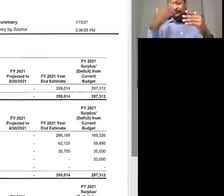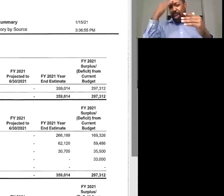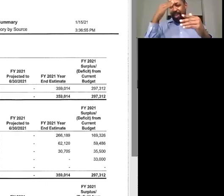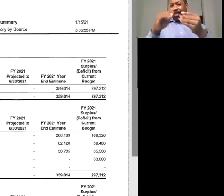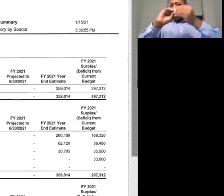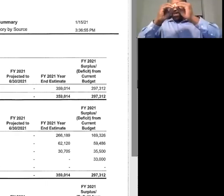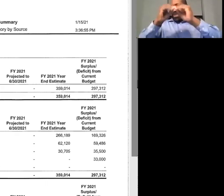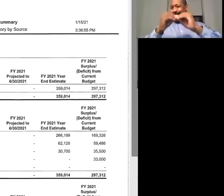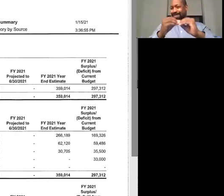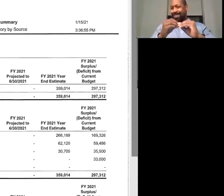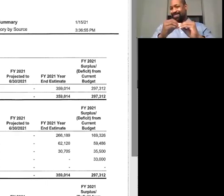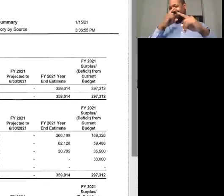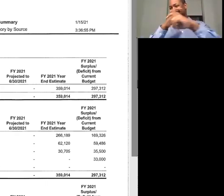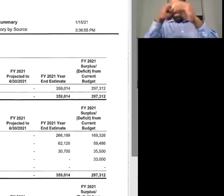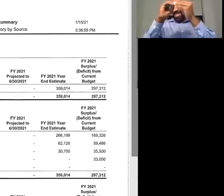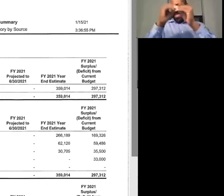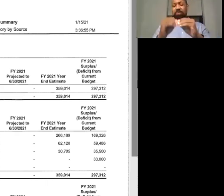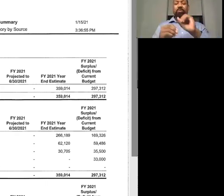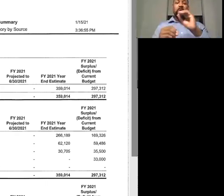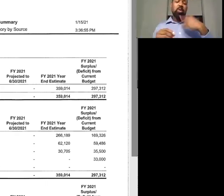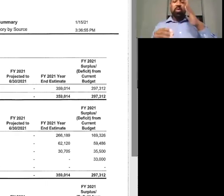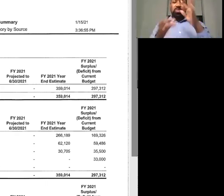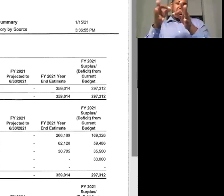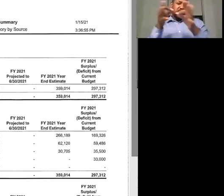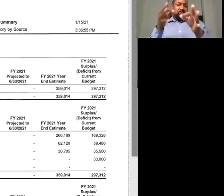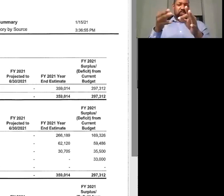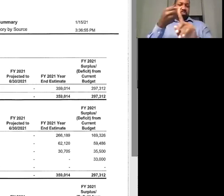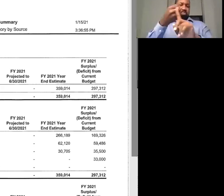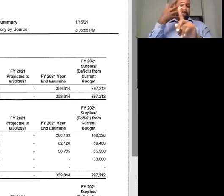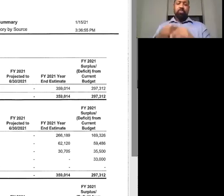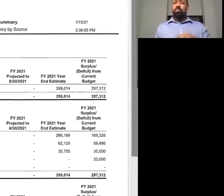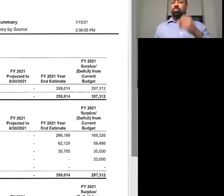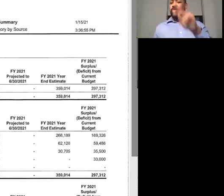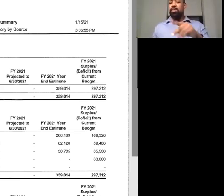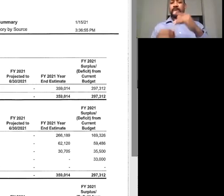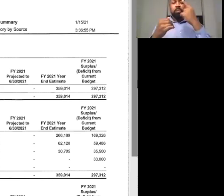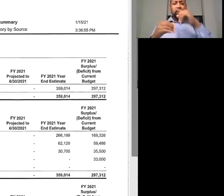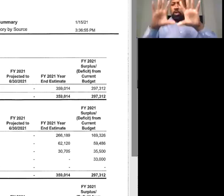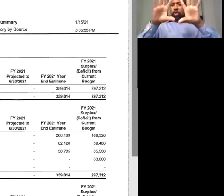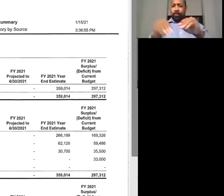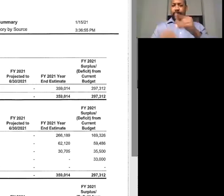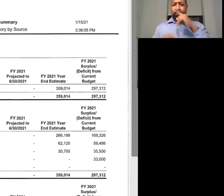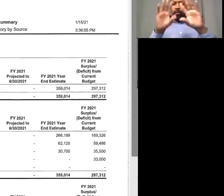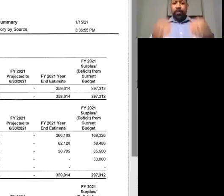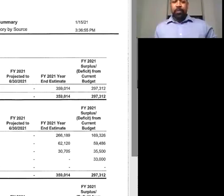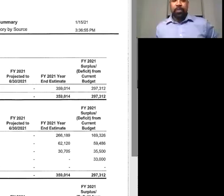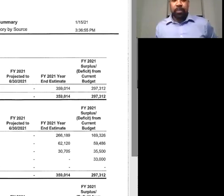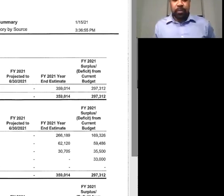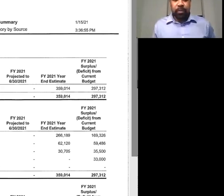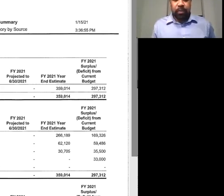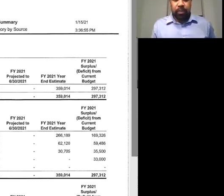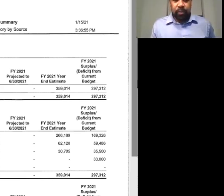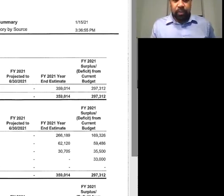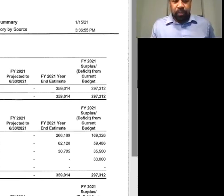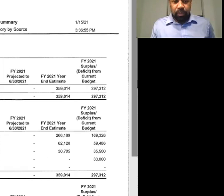Okay. I know there's a lot of numbers, complicated numbers on that, but I'm going to go ahead and expound upon it. If you don't